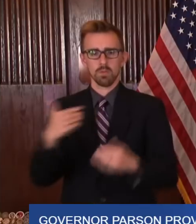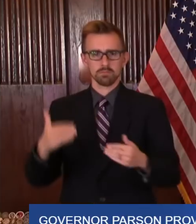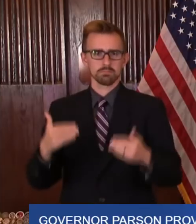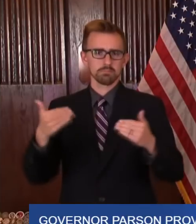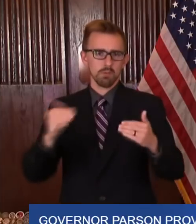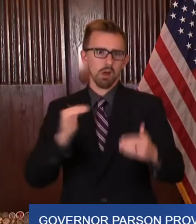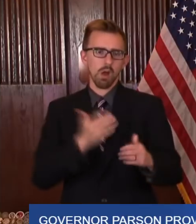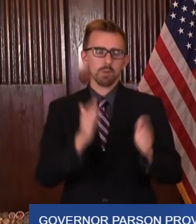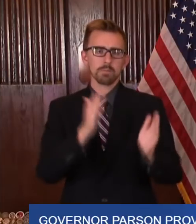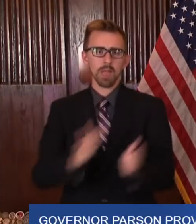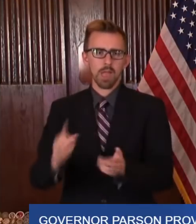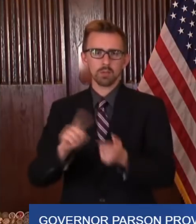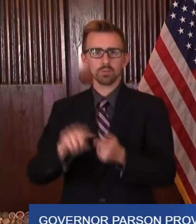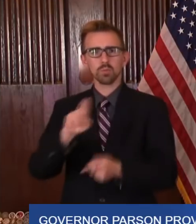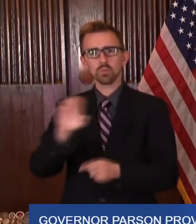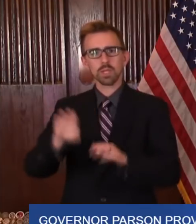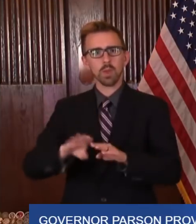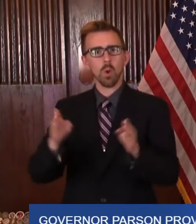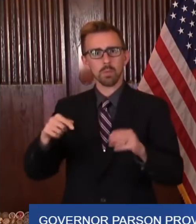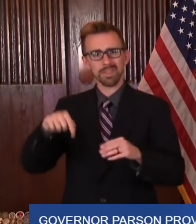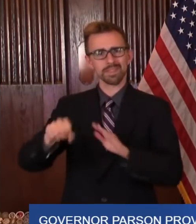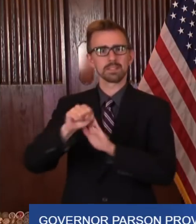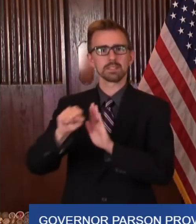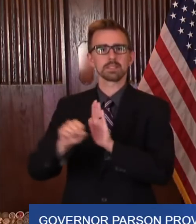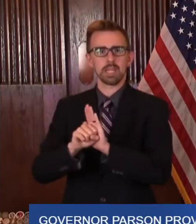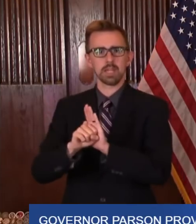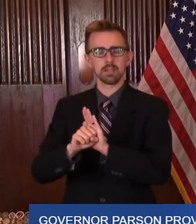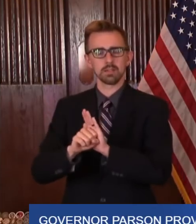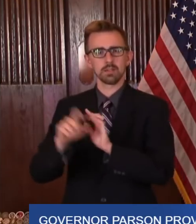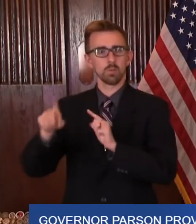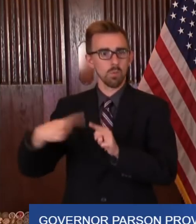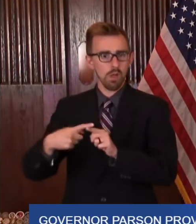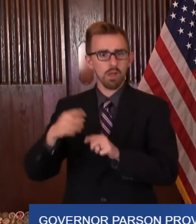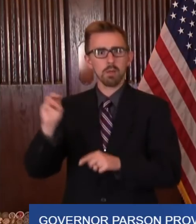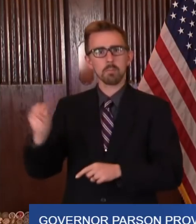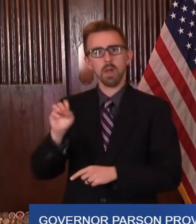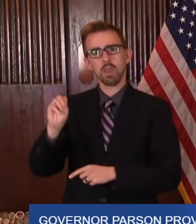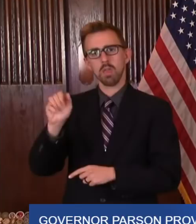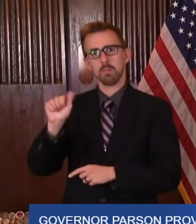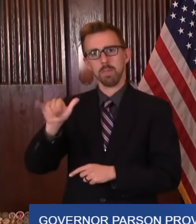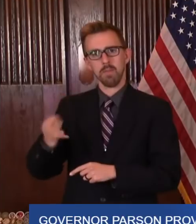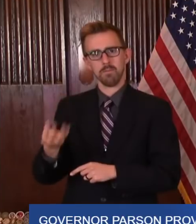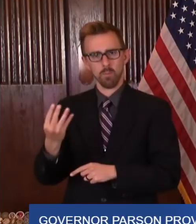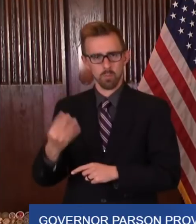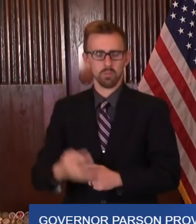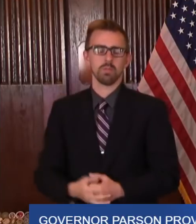plan to reopen the state on Monday, May the 4th.